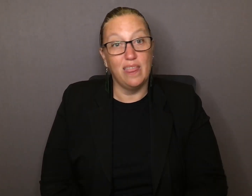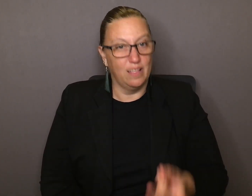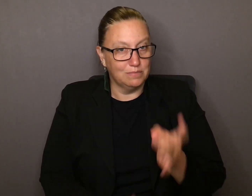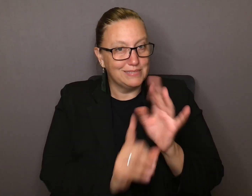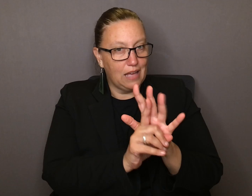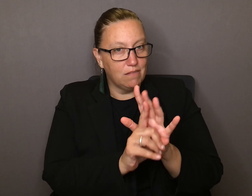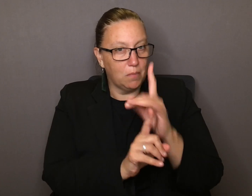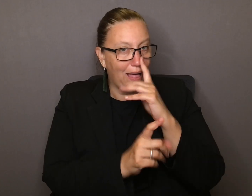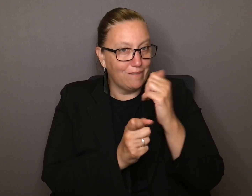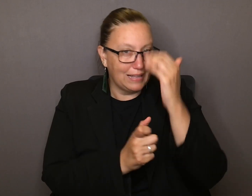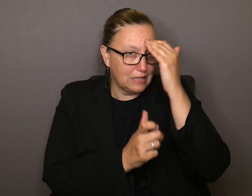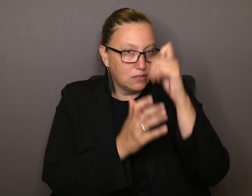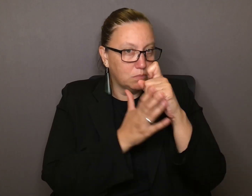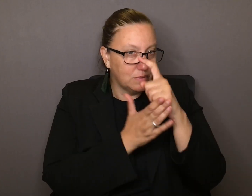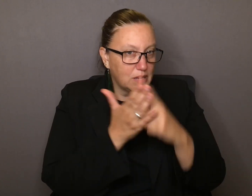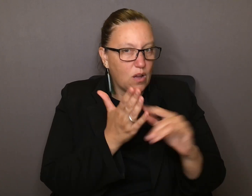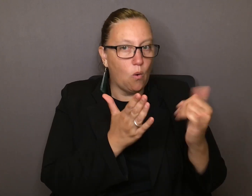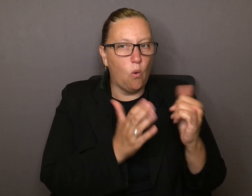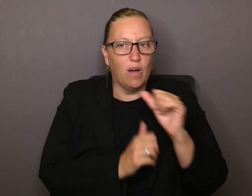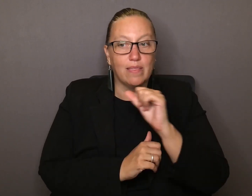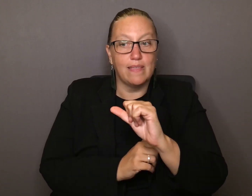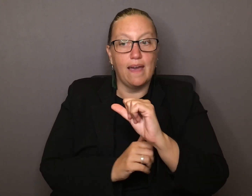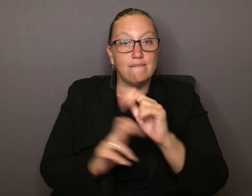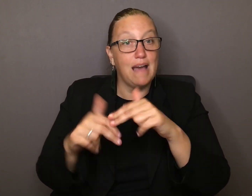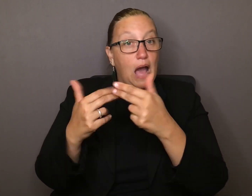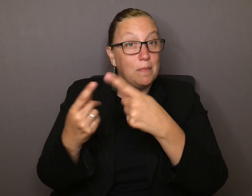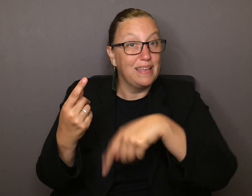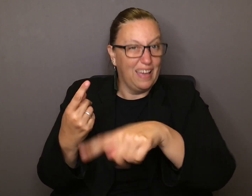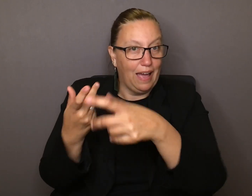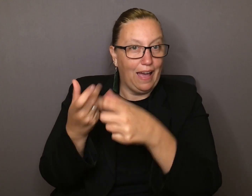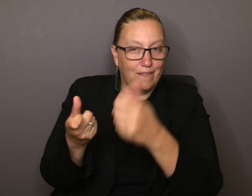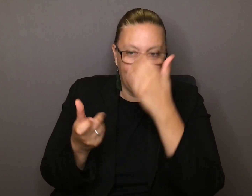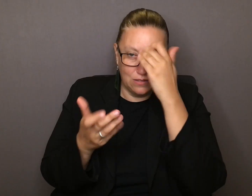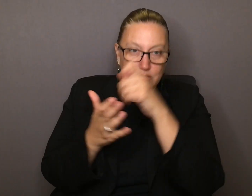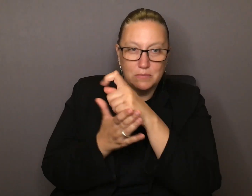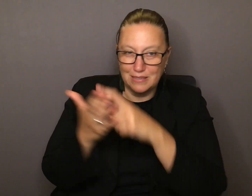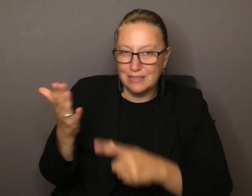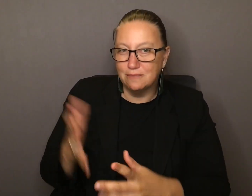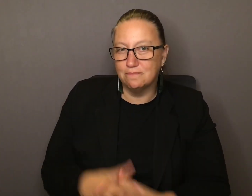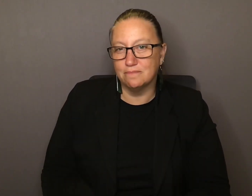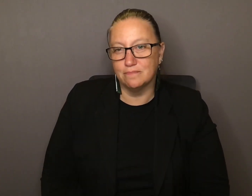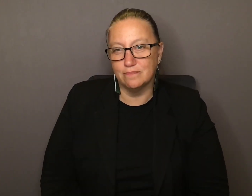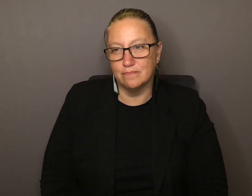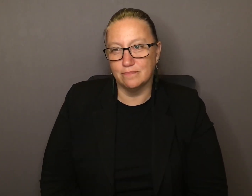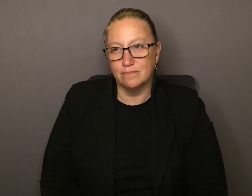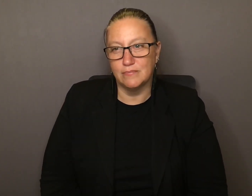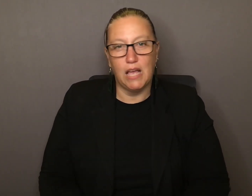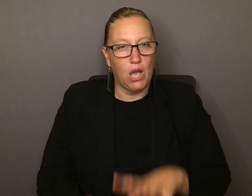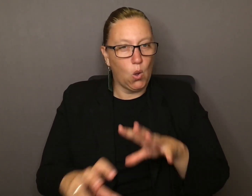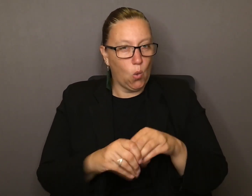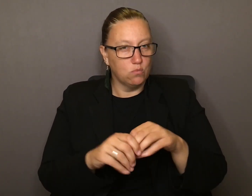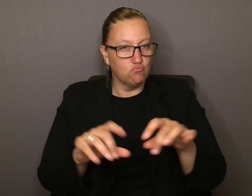members of people with intellectual disabilities. Inclusion Australia has a